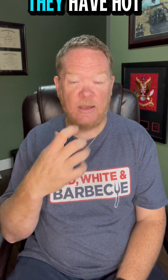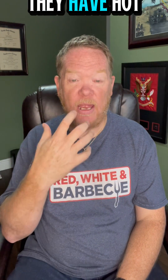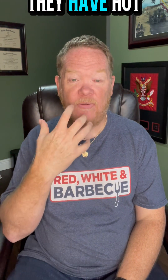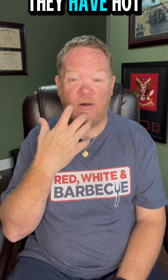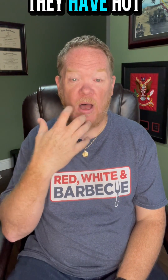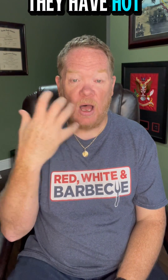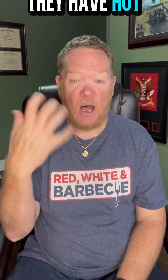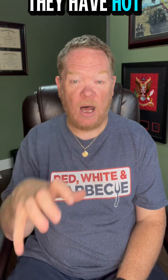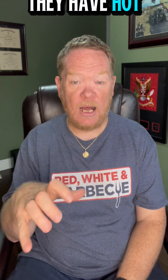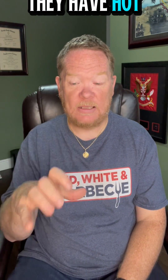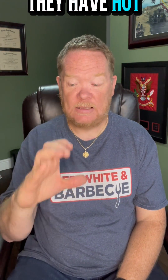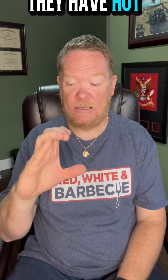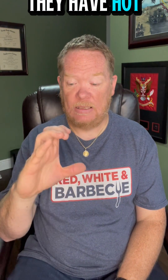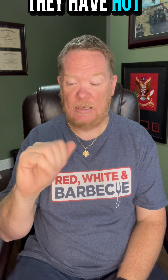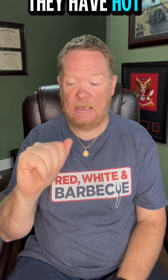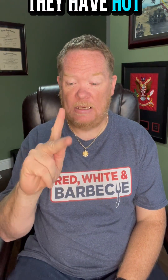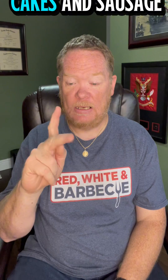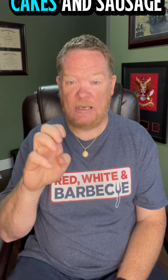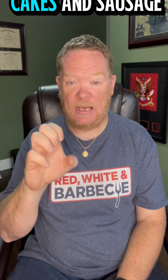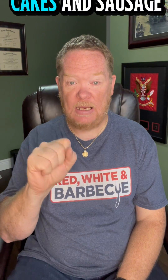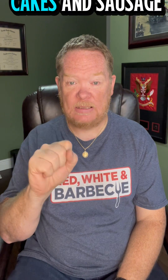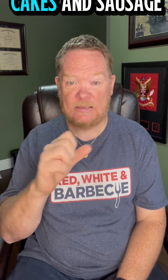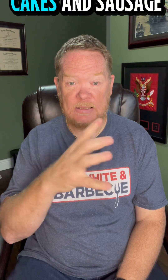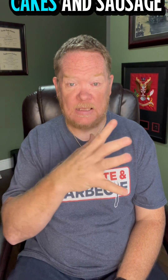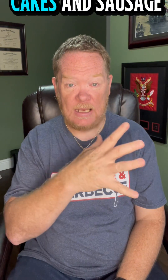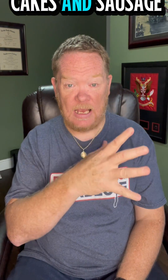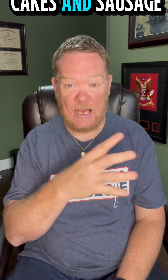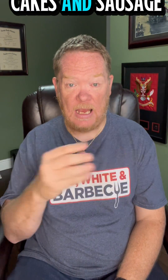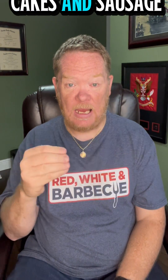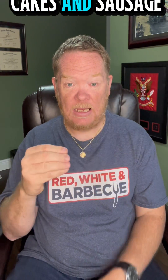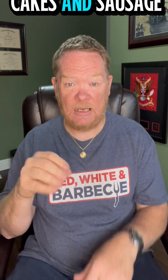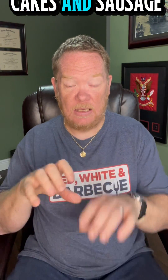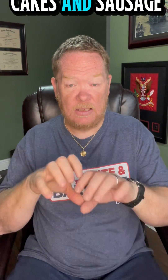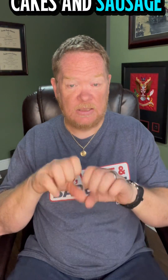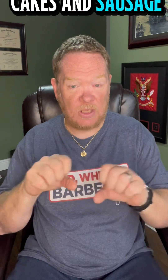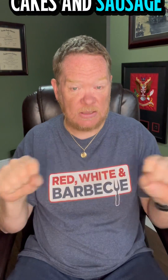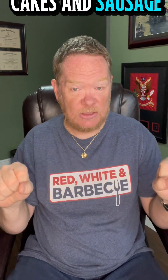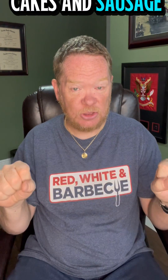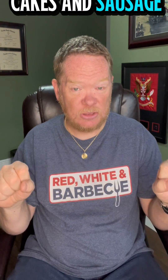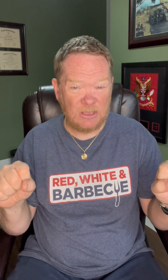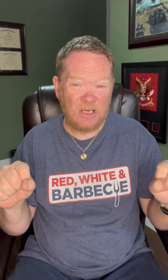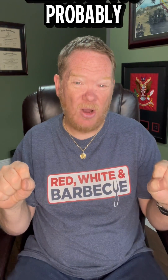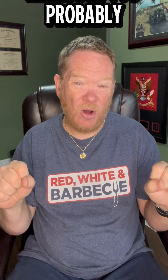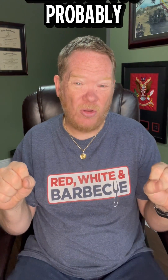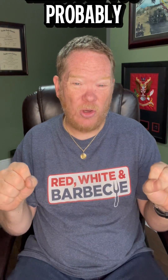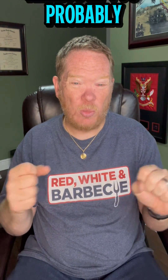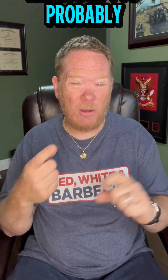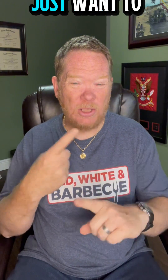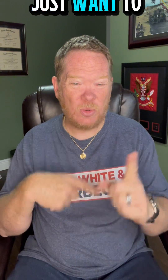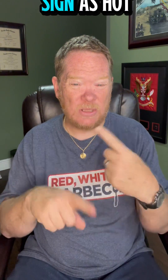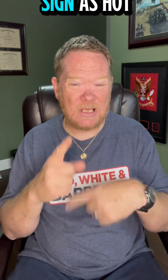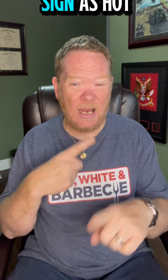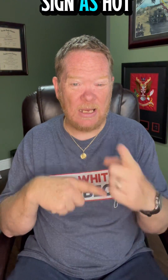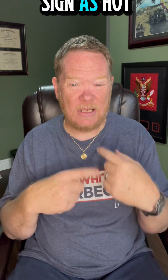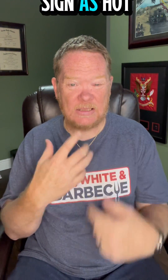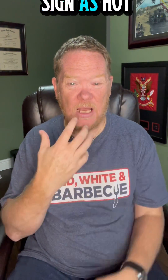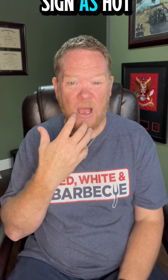have hot cakes and sausage. Although you probably just want to sign it as